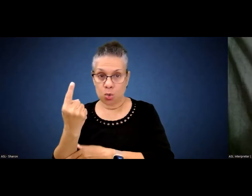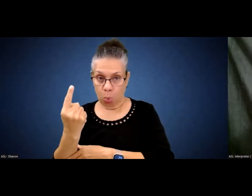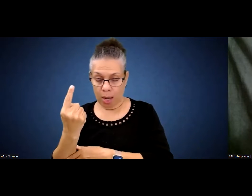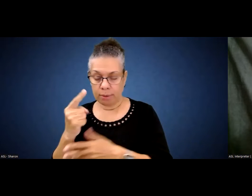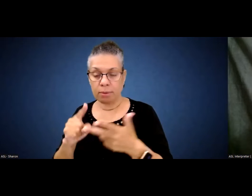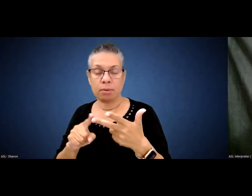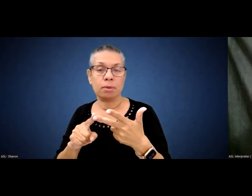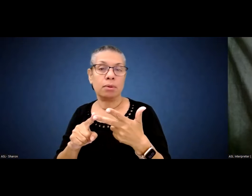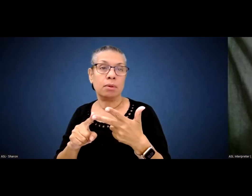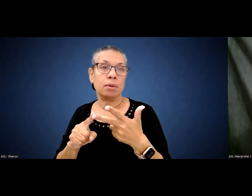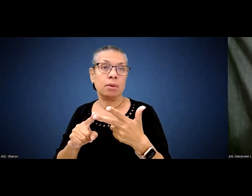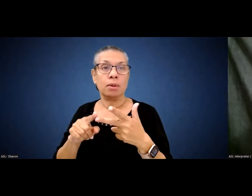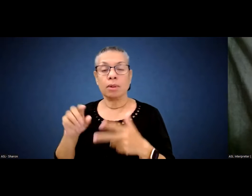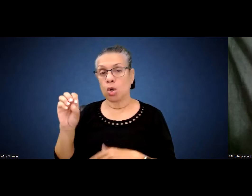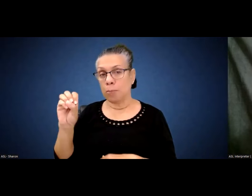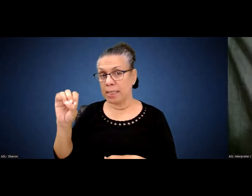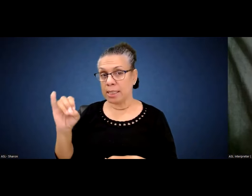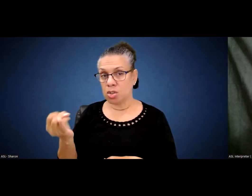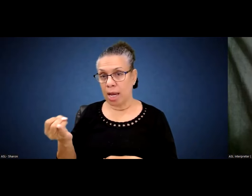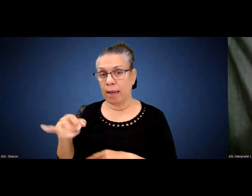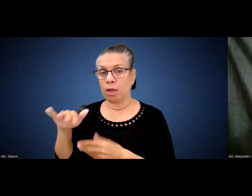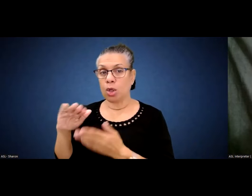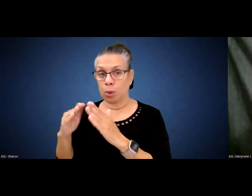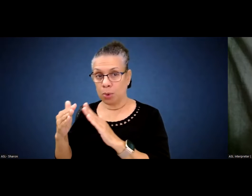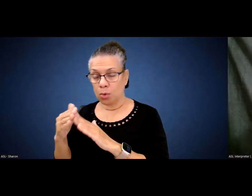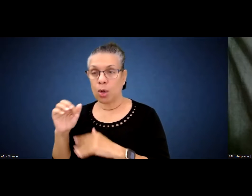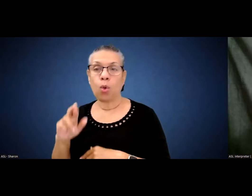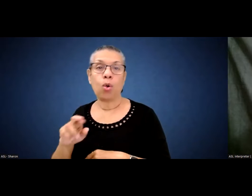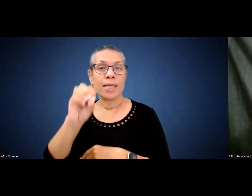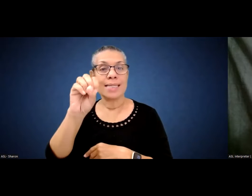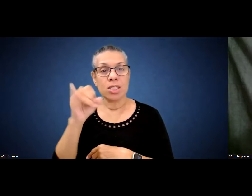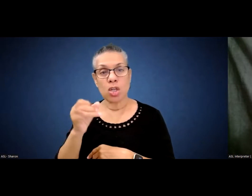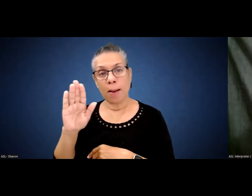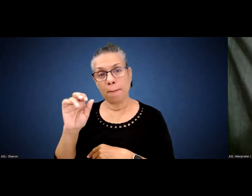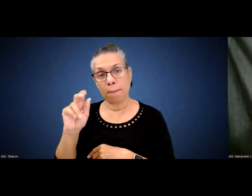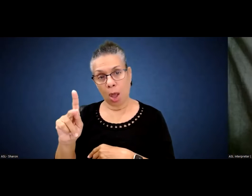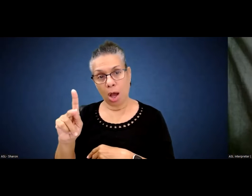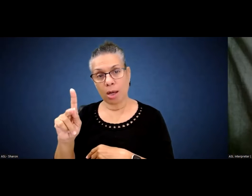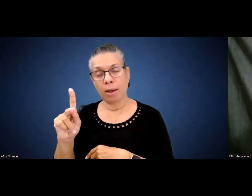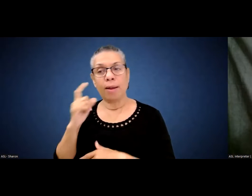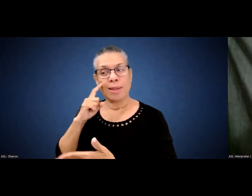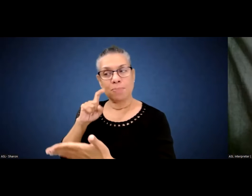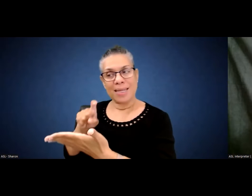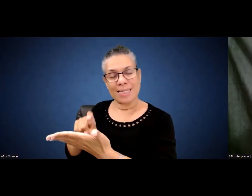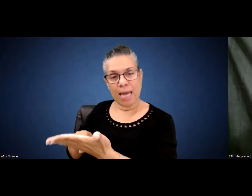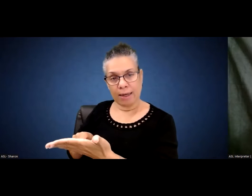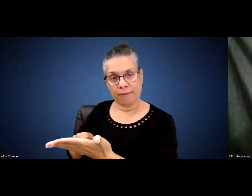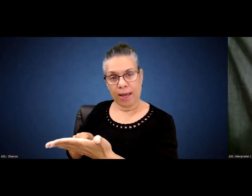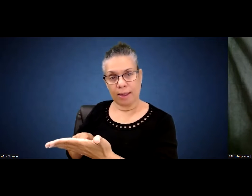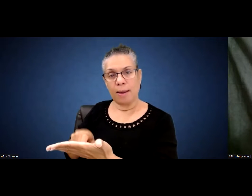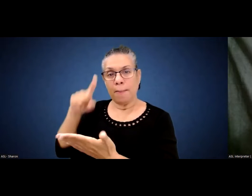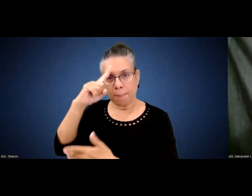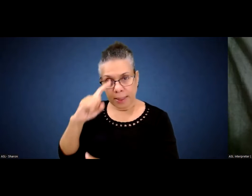an environmental justice neighborhood or an environmental justice block group that's been identified solely because